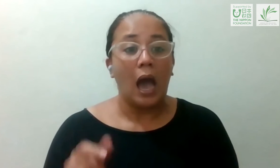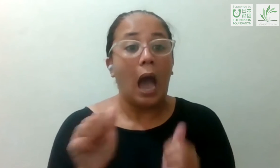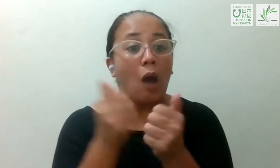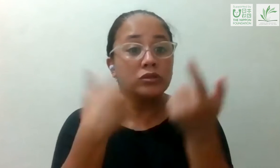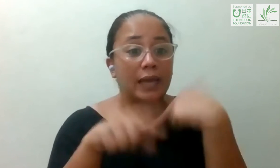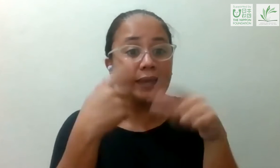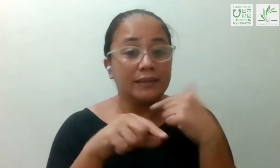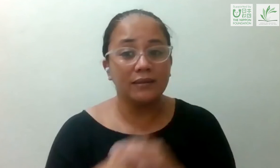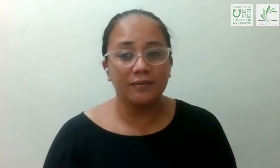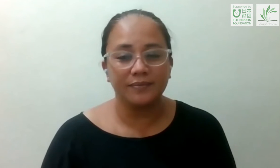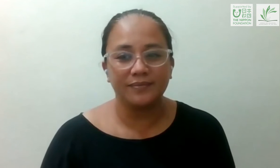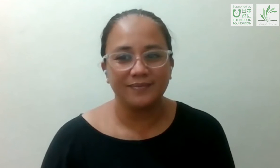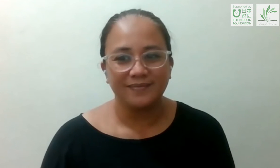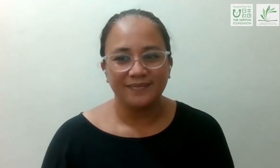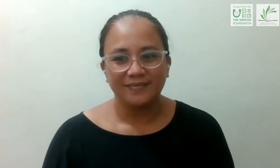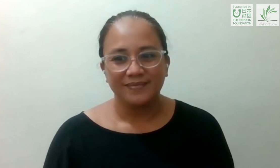uh,